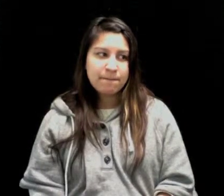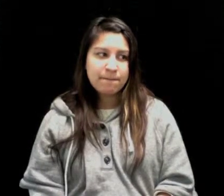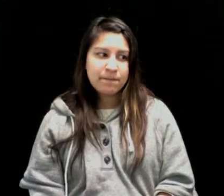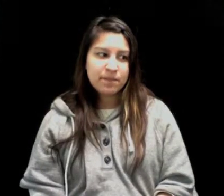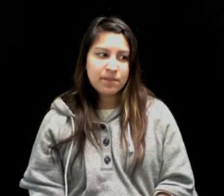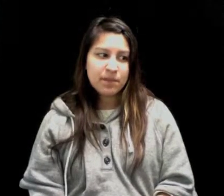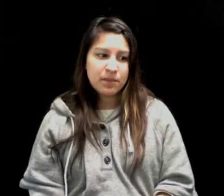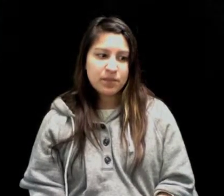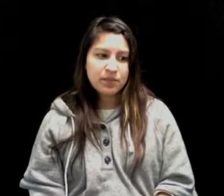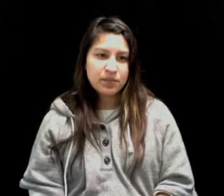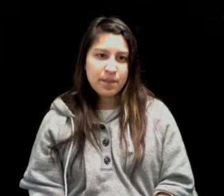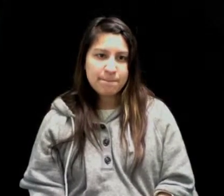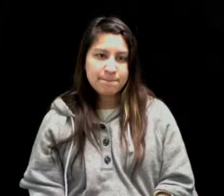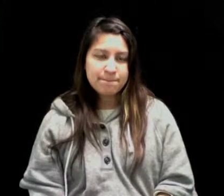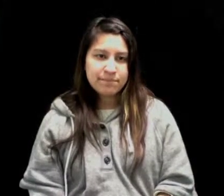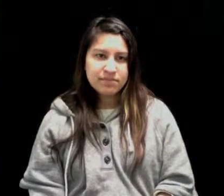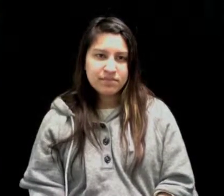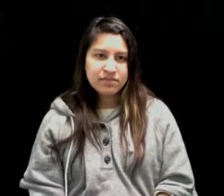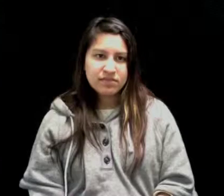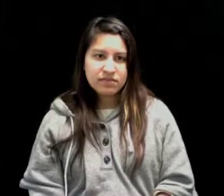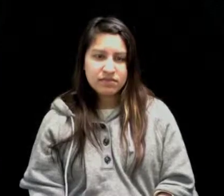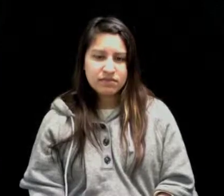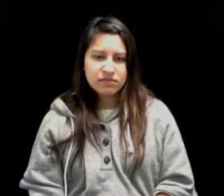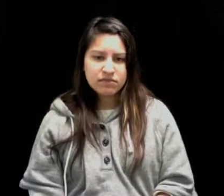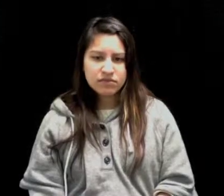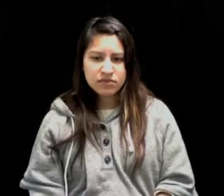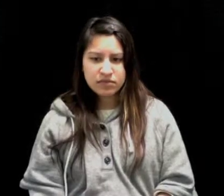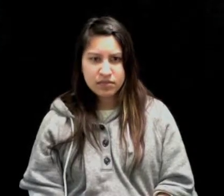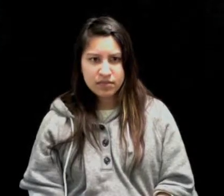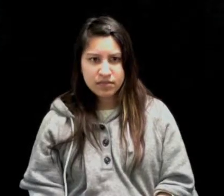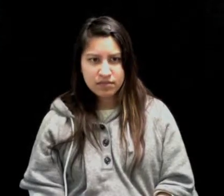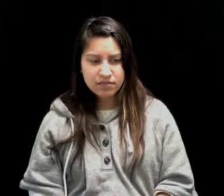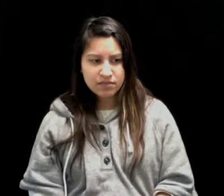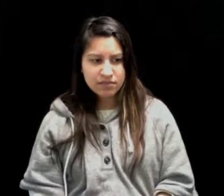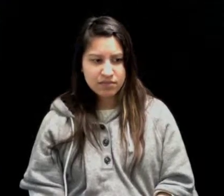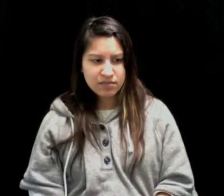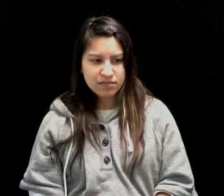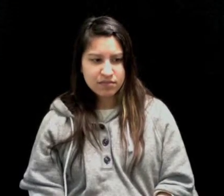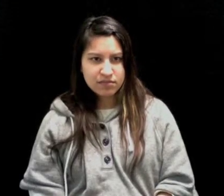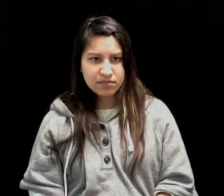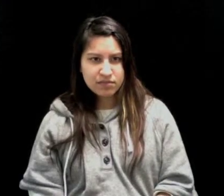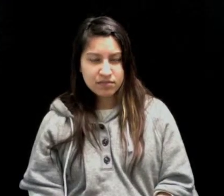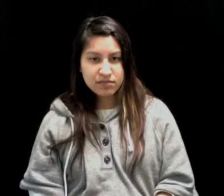they could avoid the question. Don't answer it. Totally blow it off and change the subject.